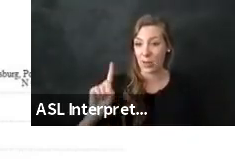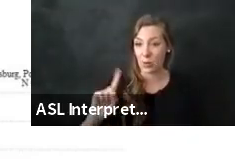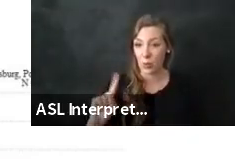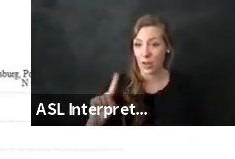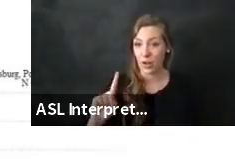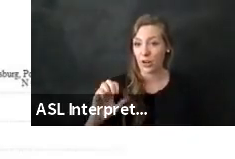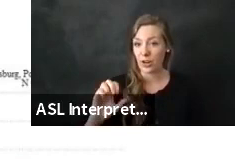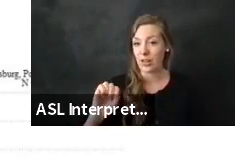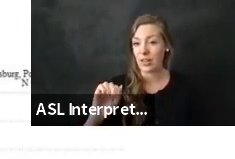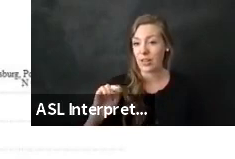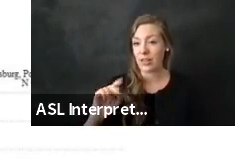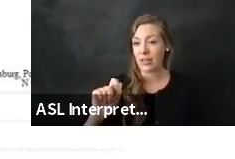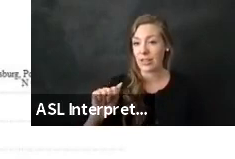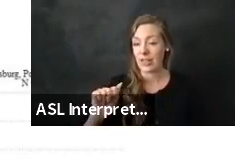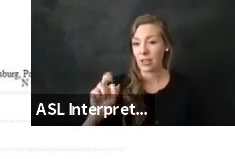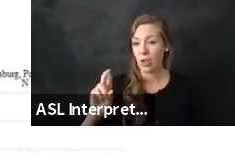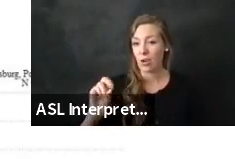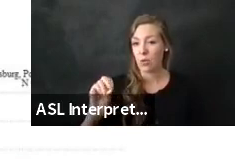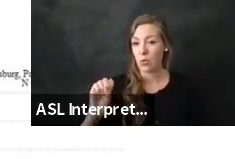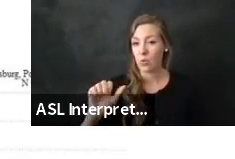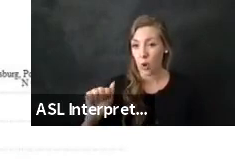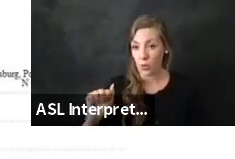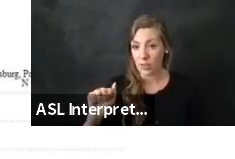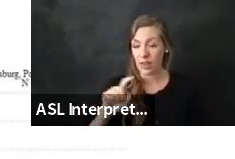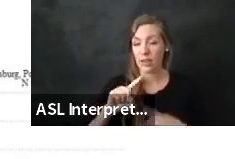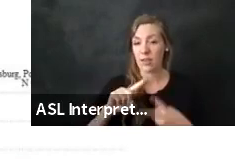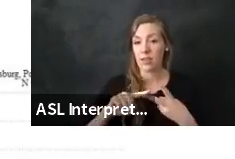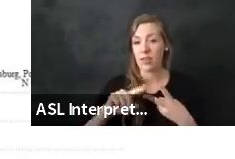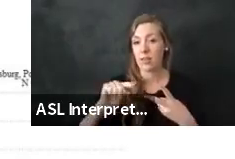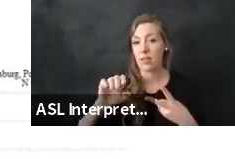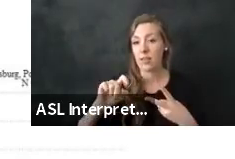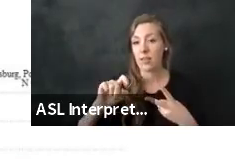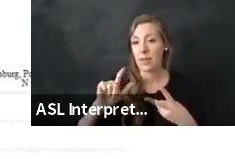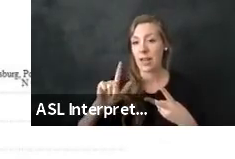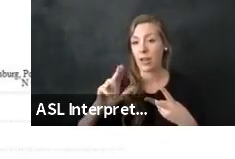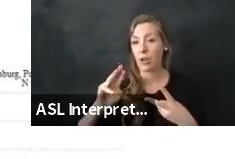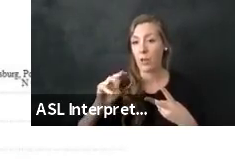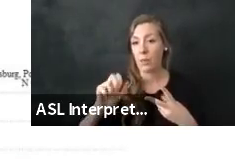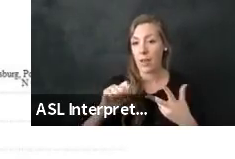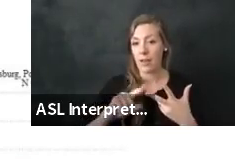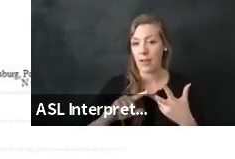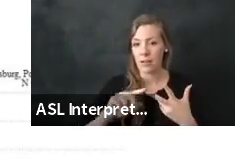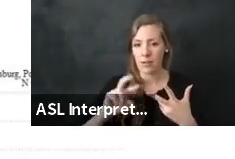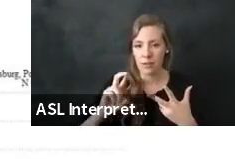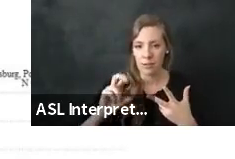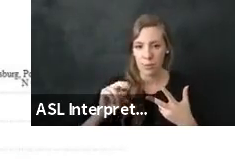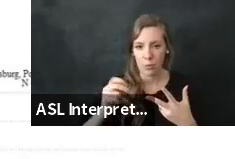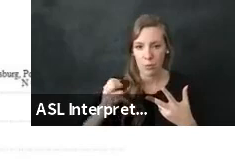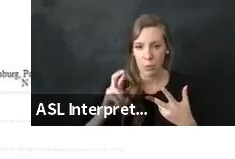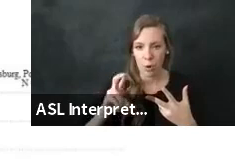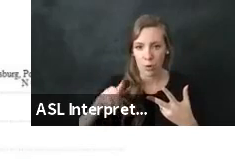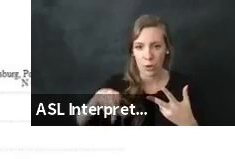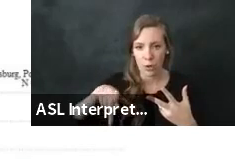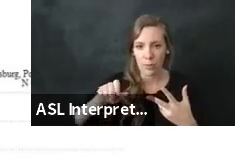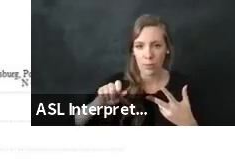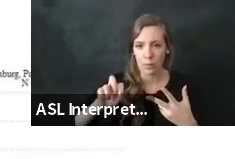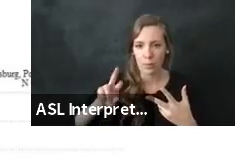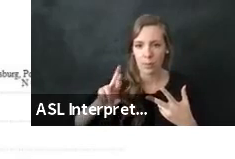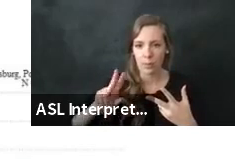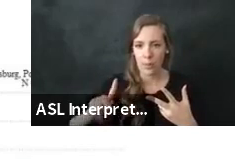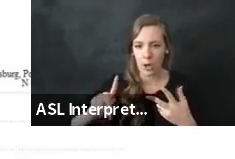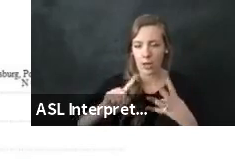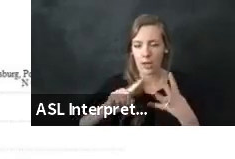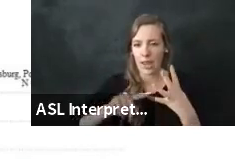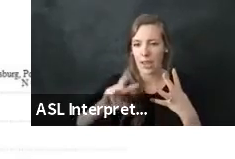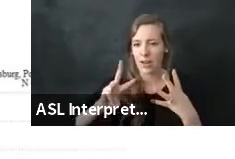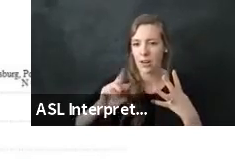Santa Rosa, in Petaluma, in Rohnert Park, and in Windsor. However, factoring